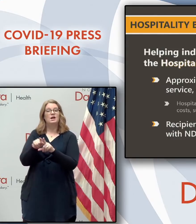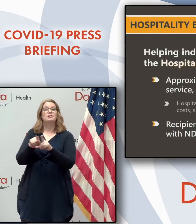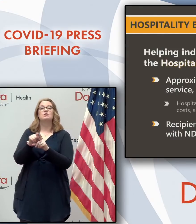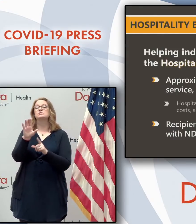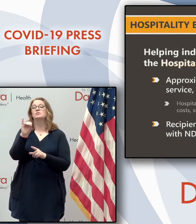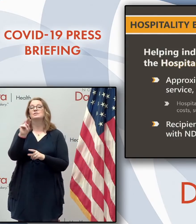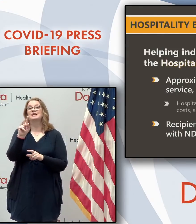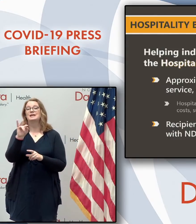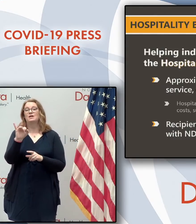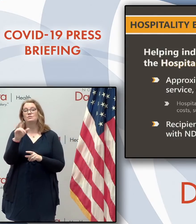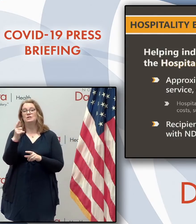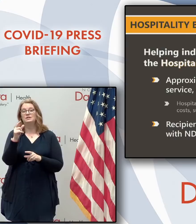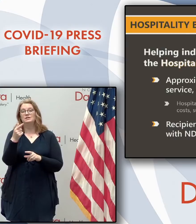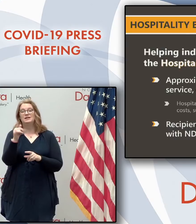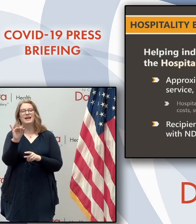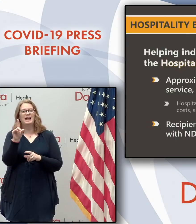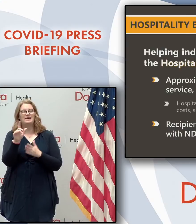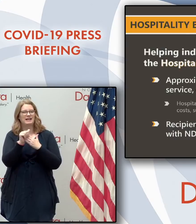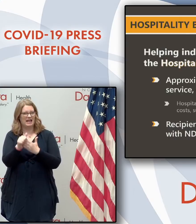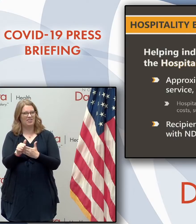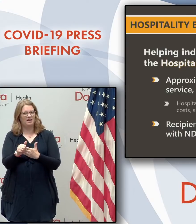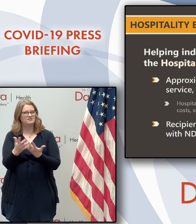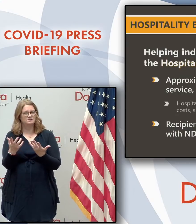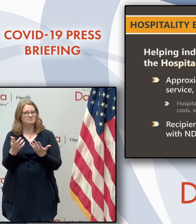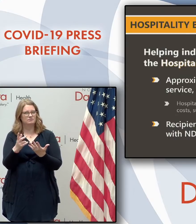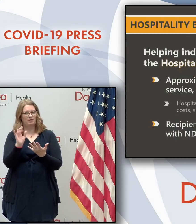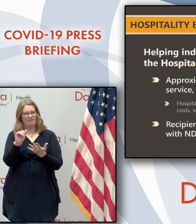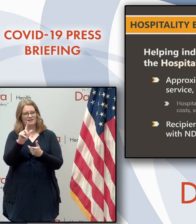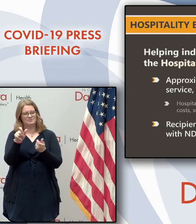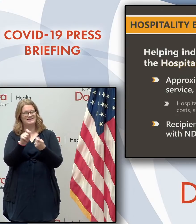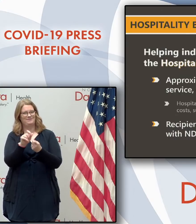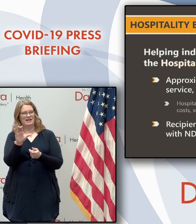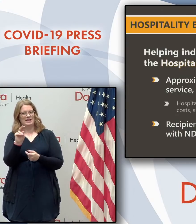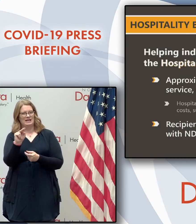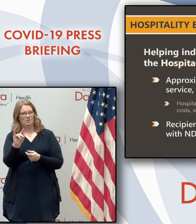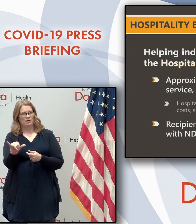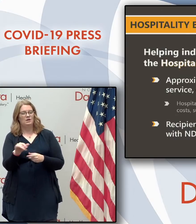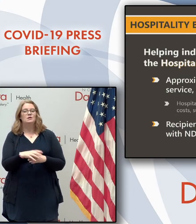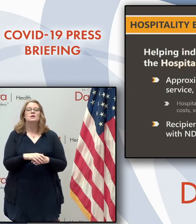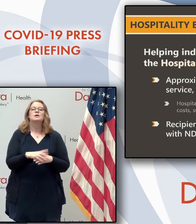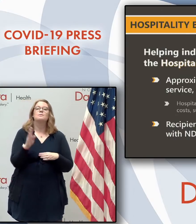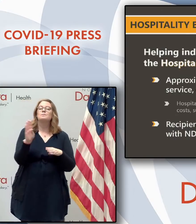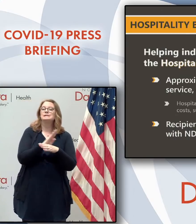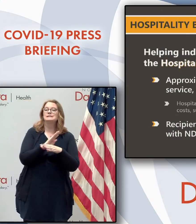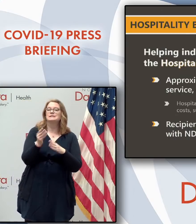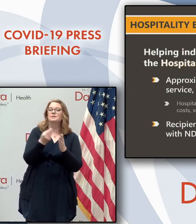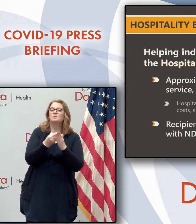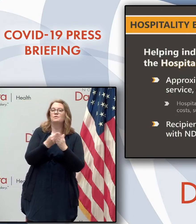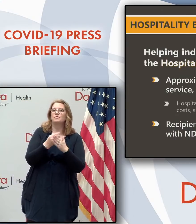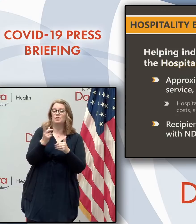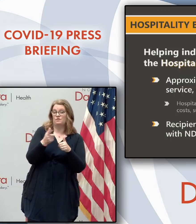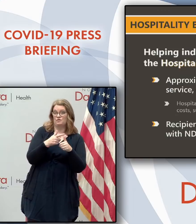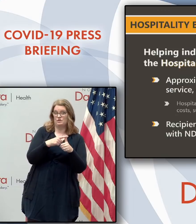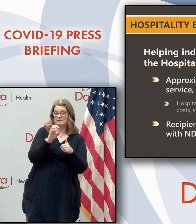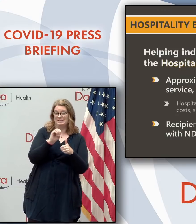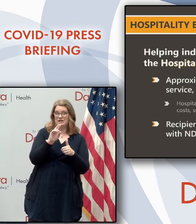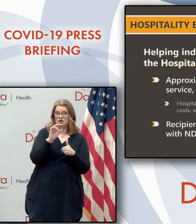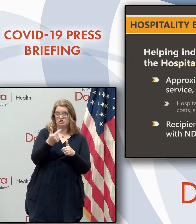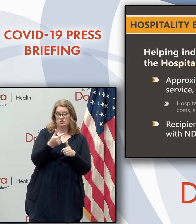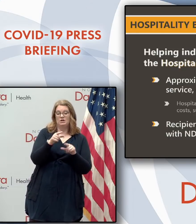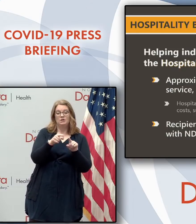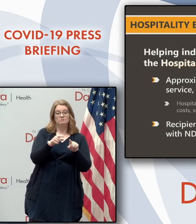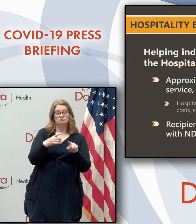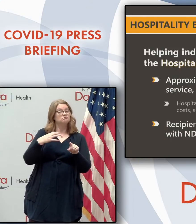are out in for wherever that business is located. Businesses that receive funding from the first ERG round, they